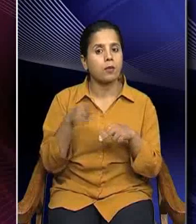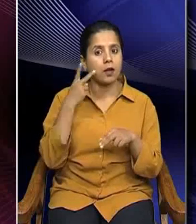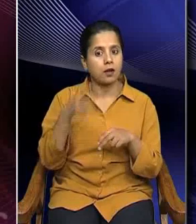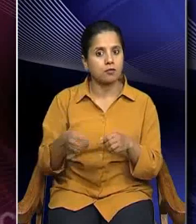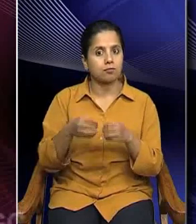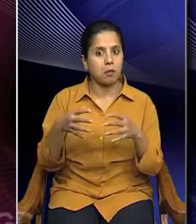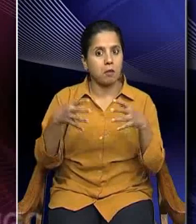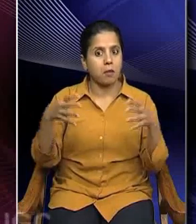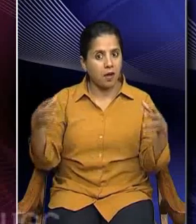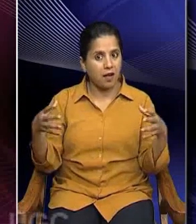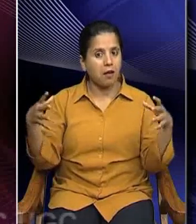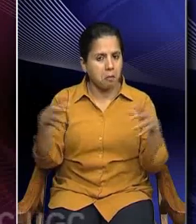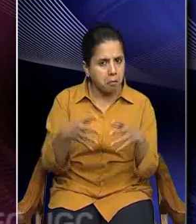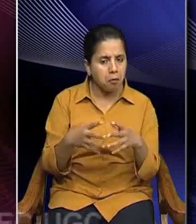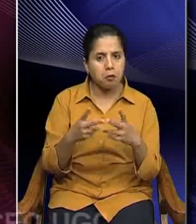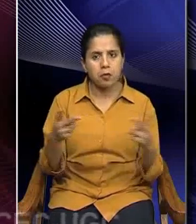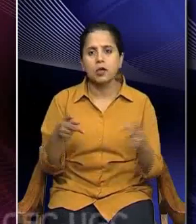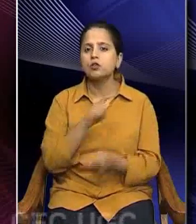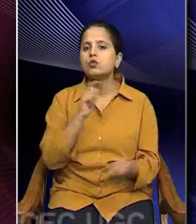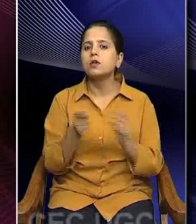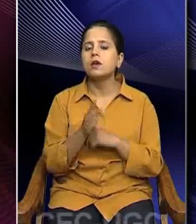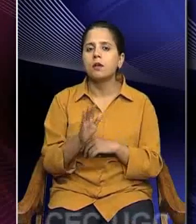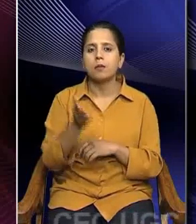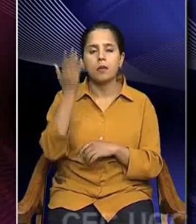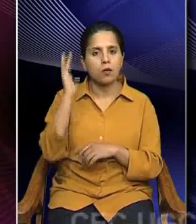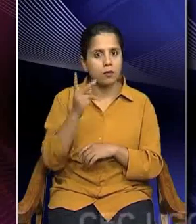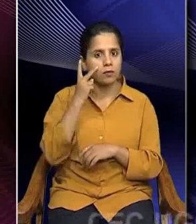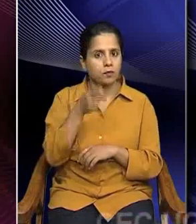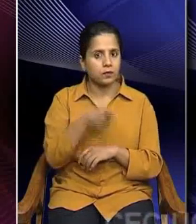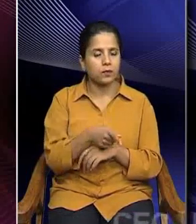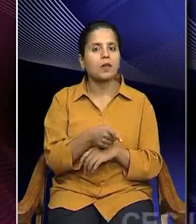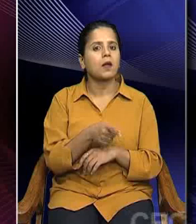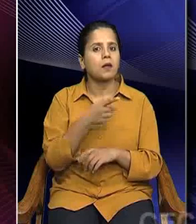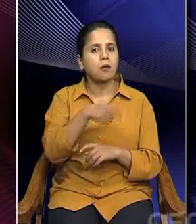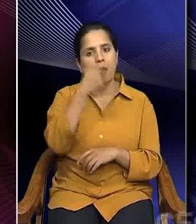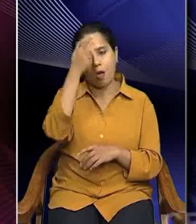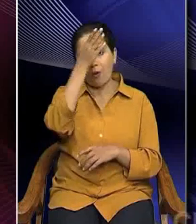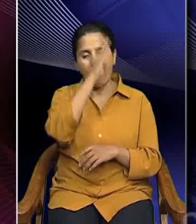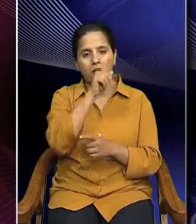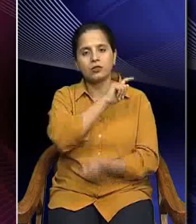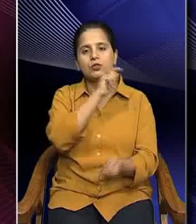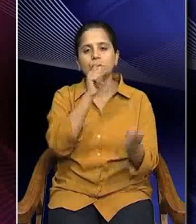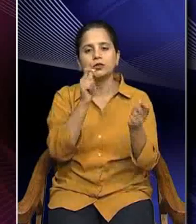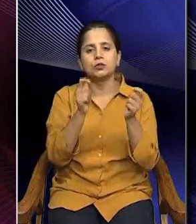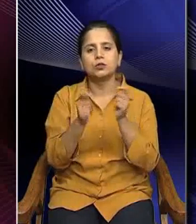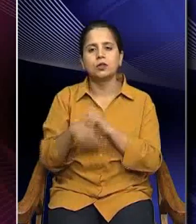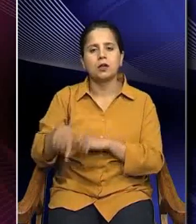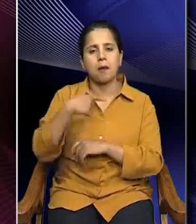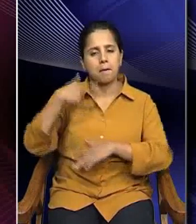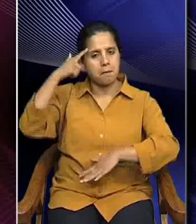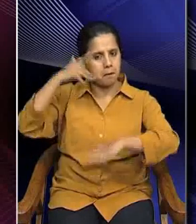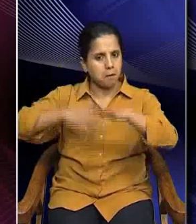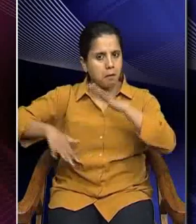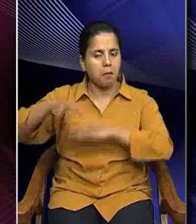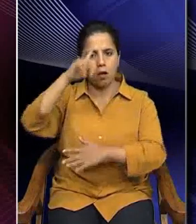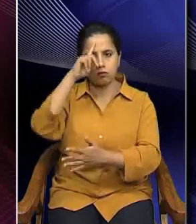itself changes from something which was largely understood as mere by fate to a well-planned